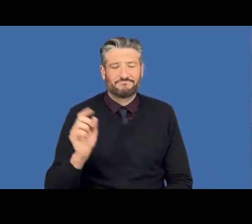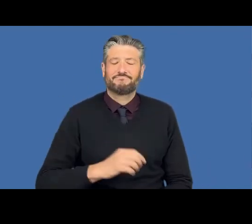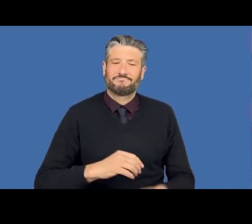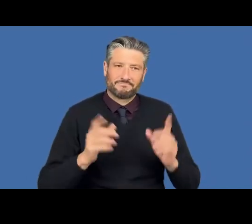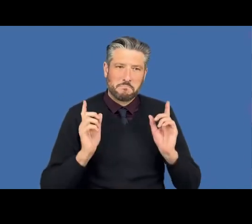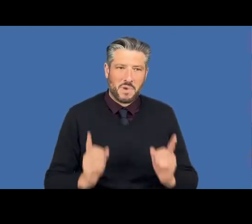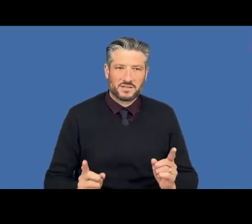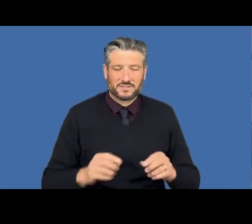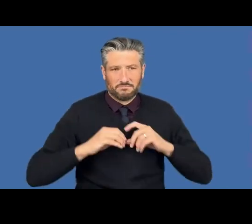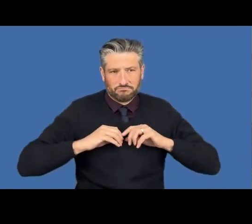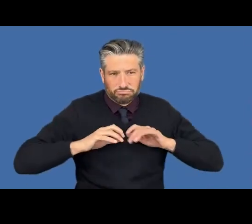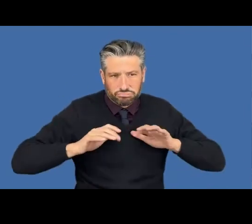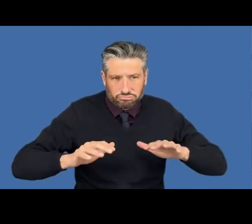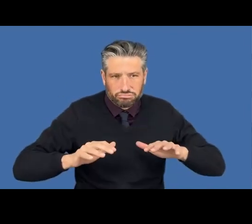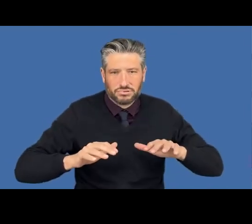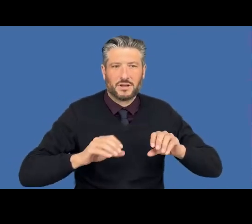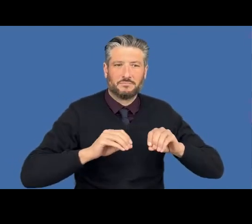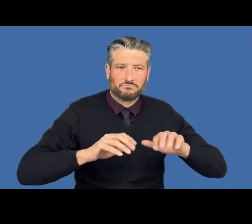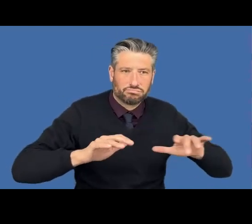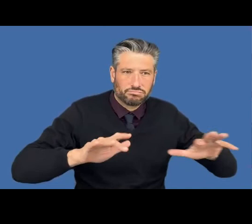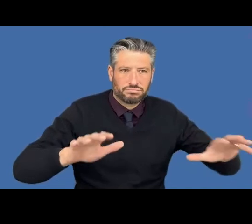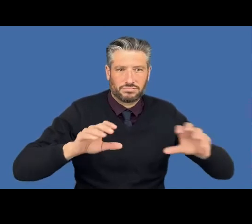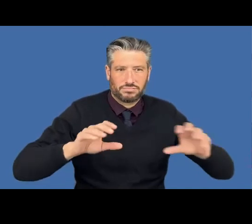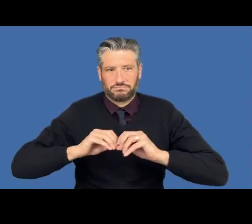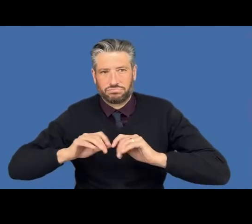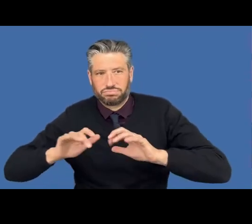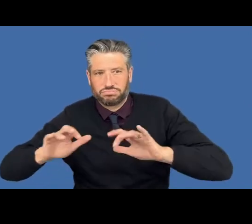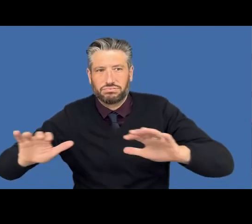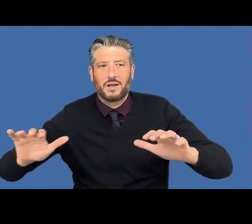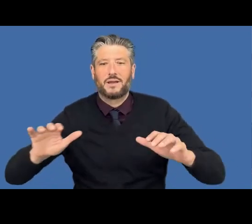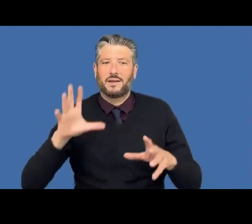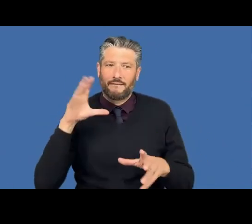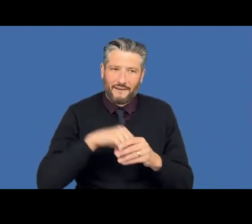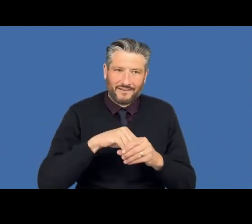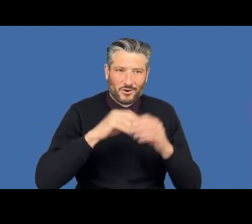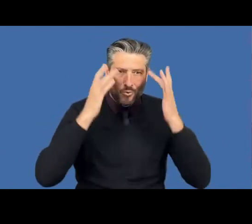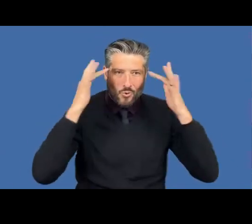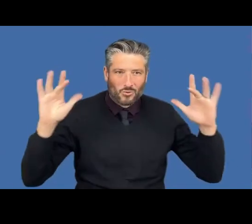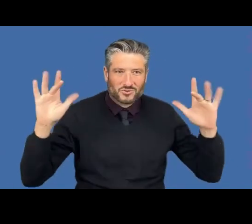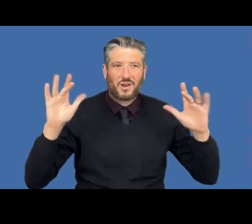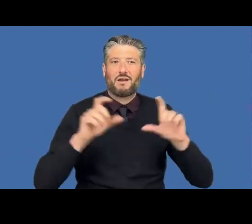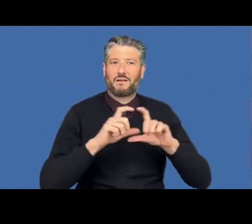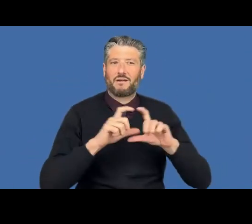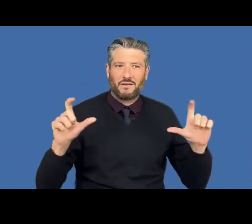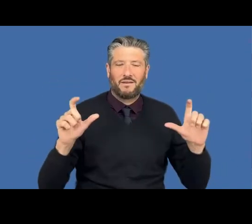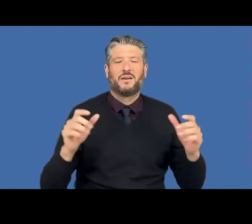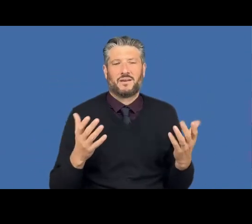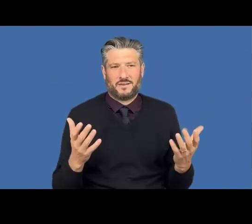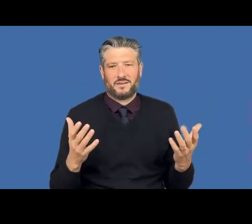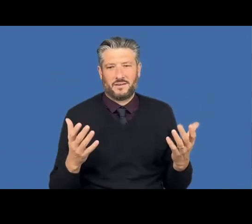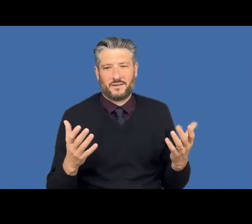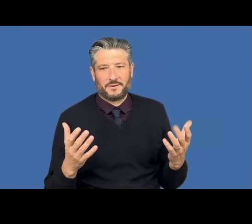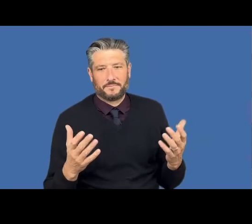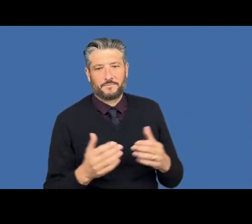so that it starts becoming part of your organizational culture and DNA. And when we do that, we have